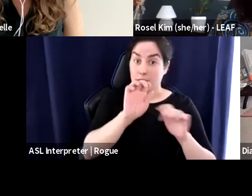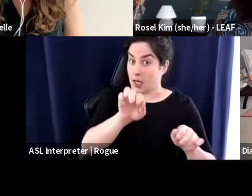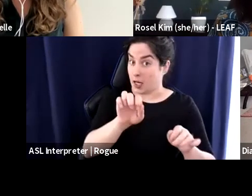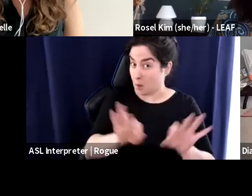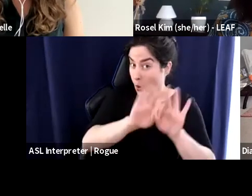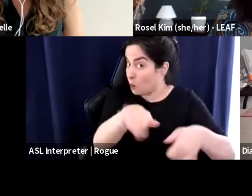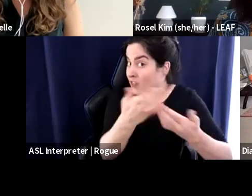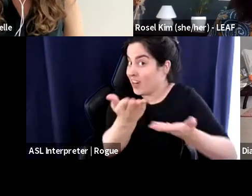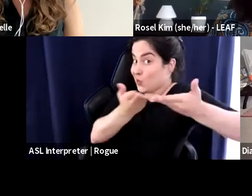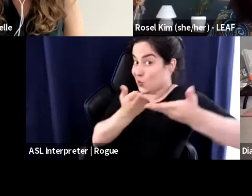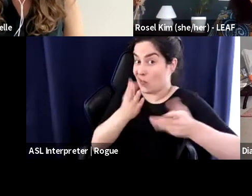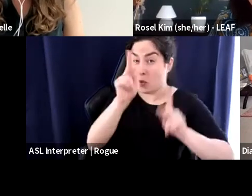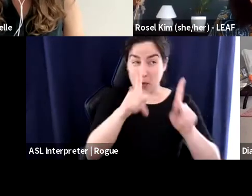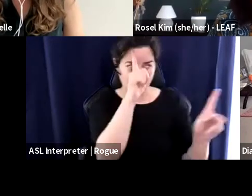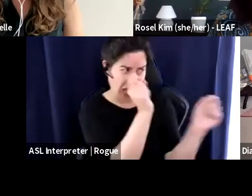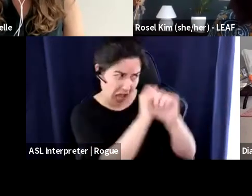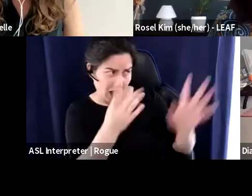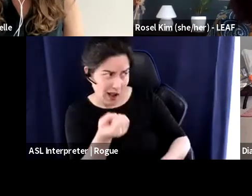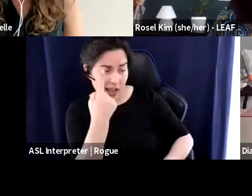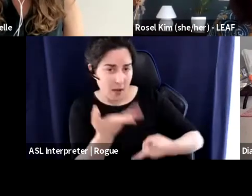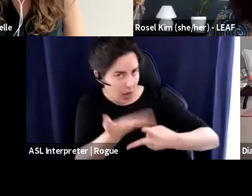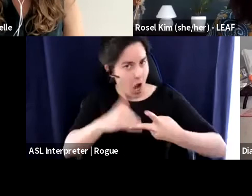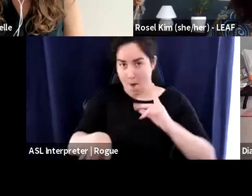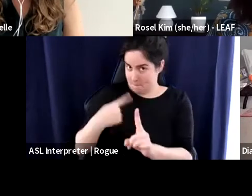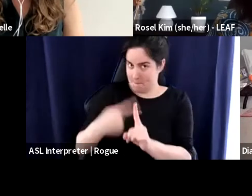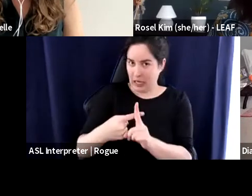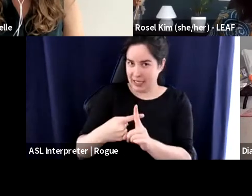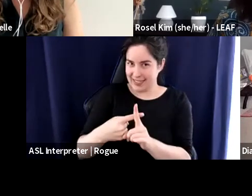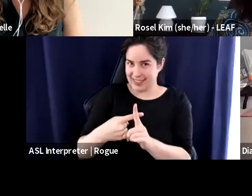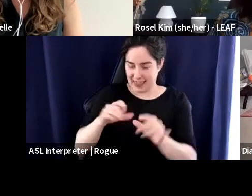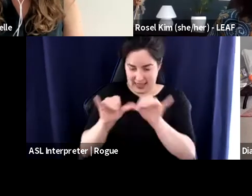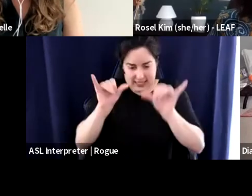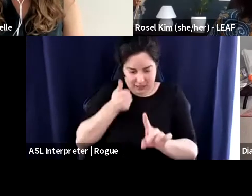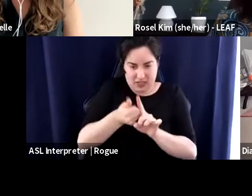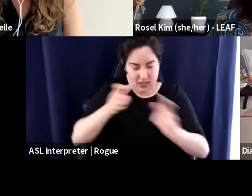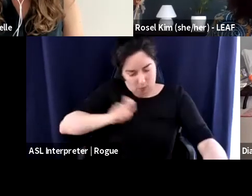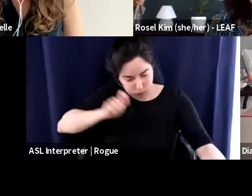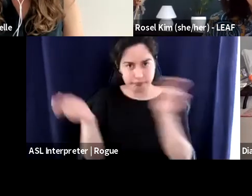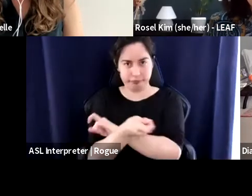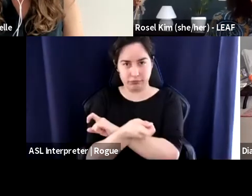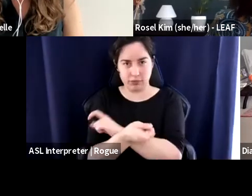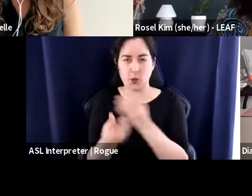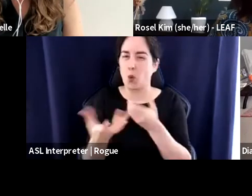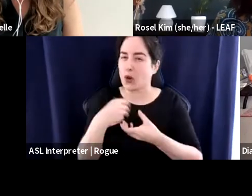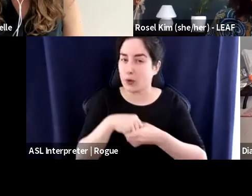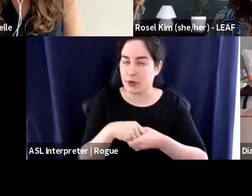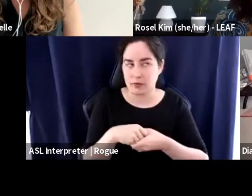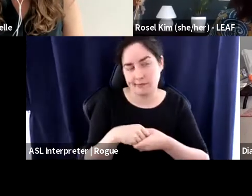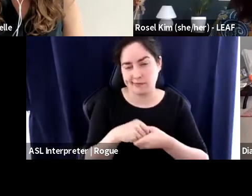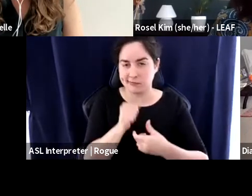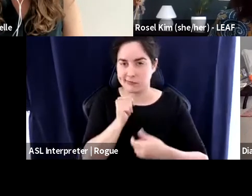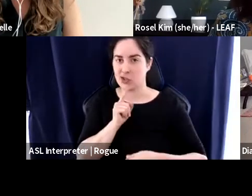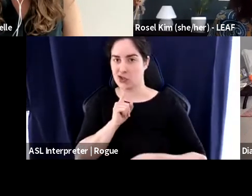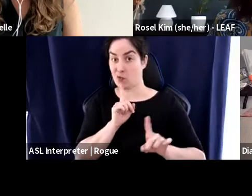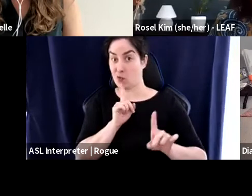so that it becomes more inclusive. I don't know if that's helpful. I